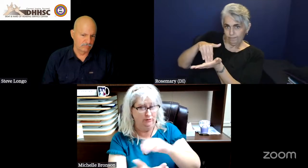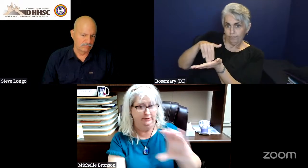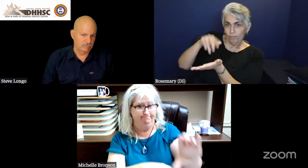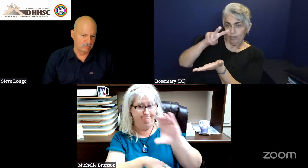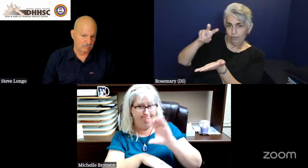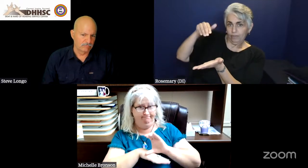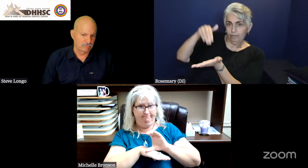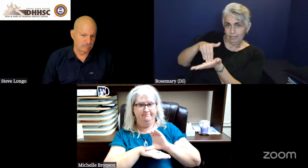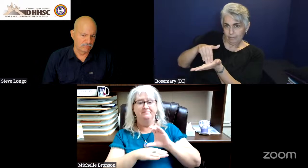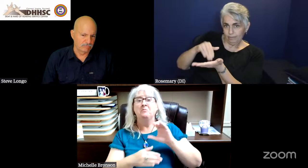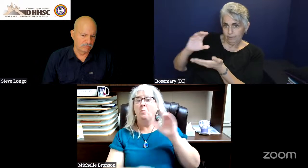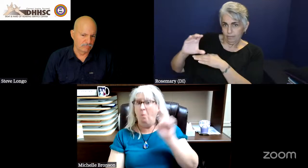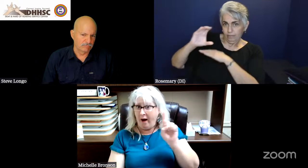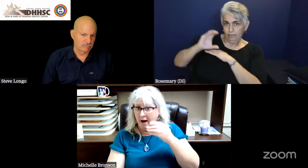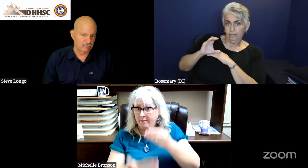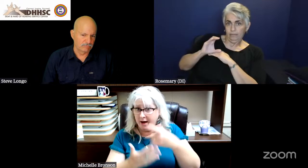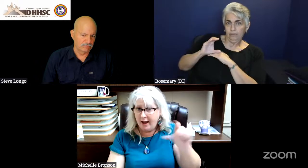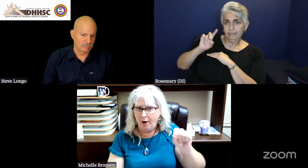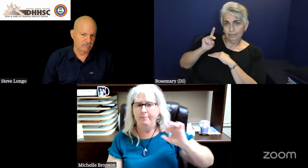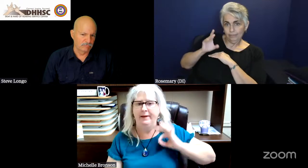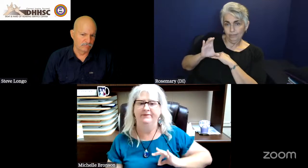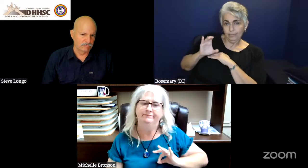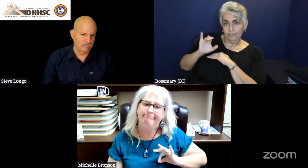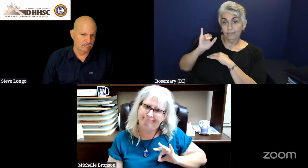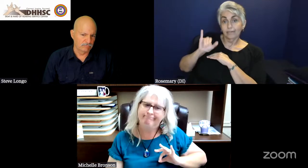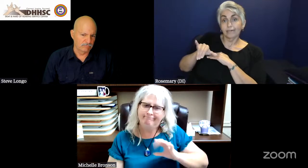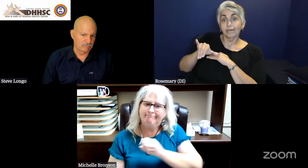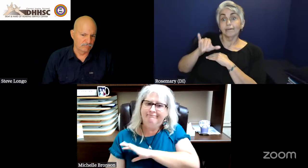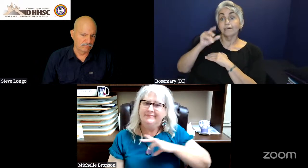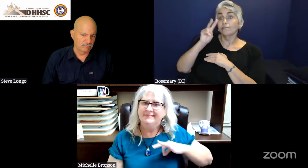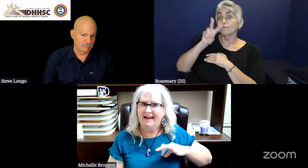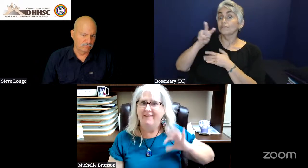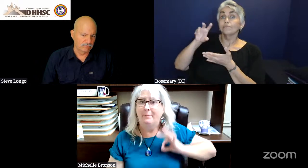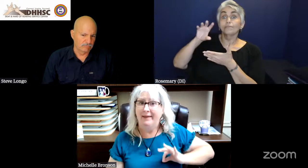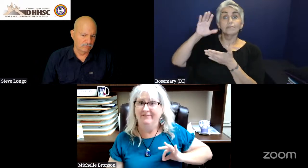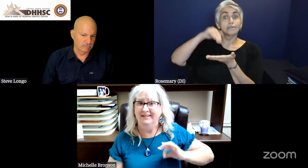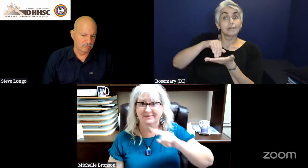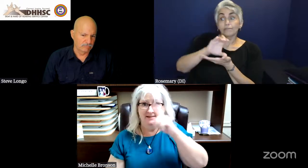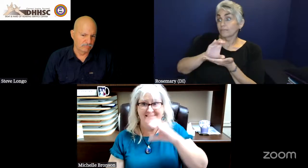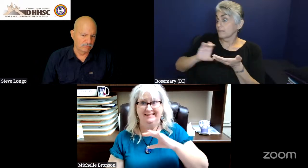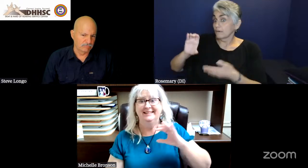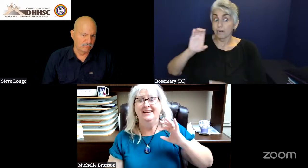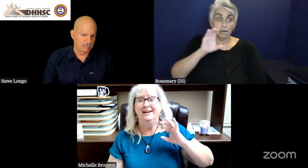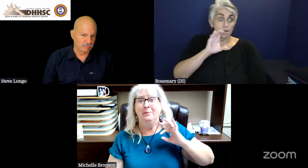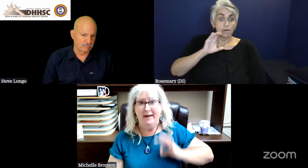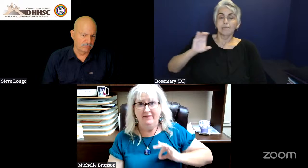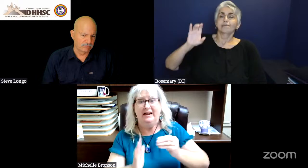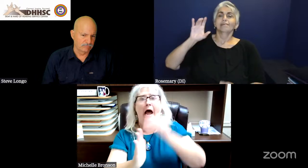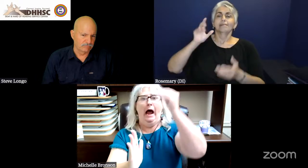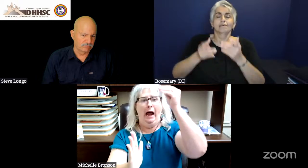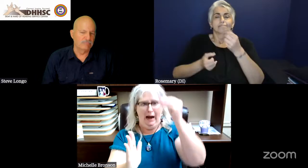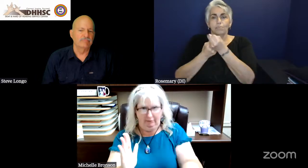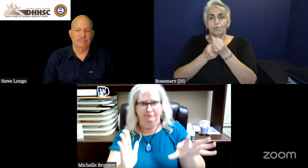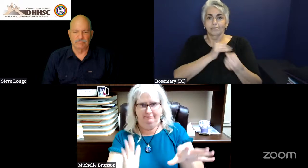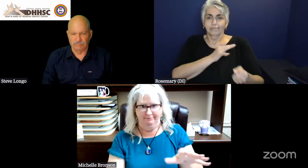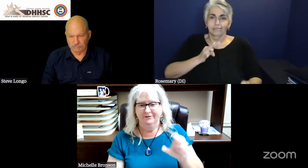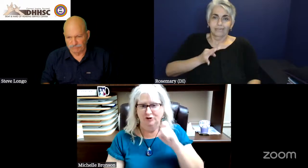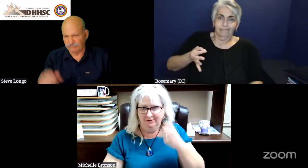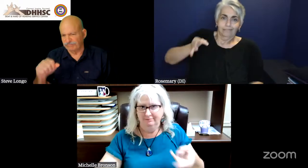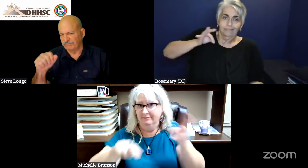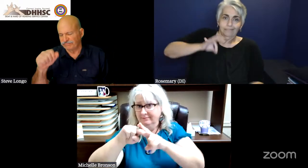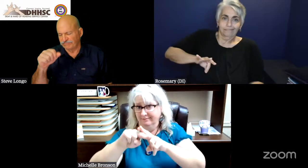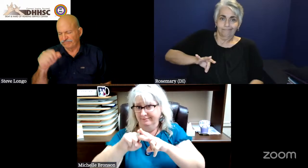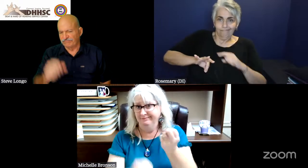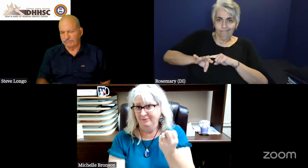22,000. There's a formula for each of the sister agencies, and the money is going to go to the staff benefits because